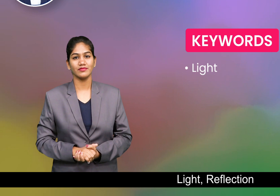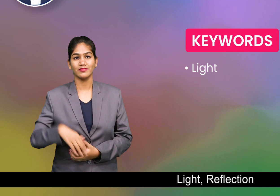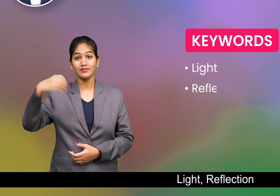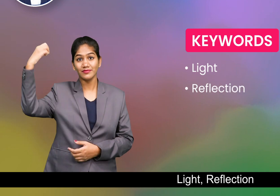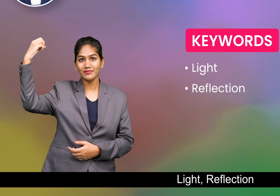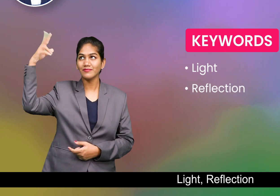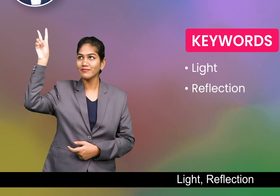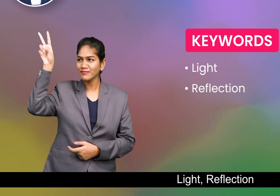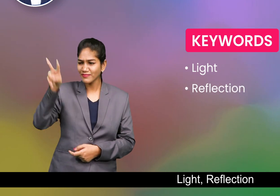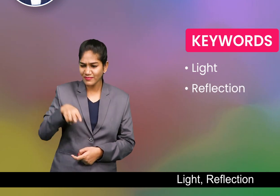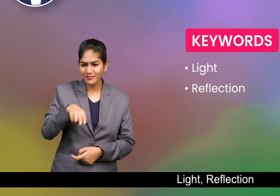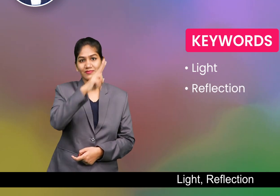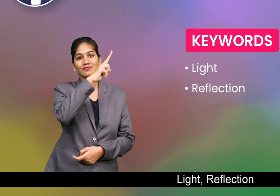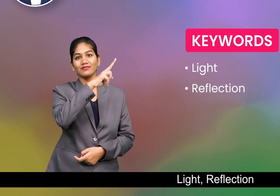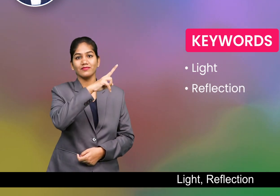light reflection,